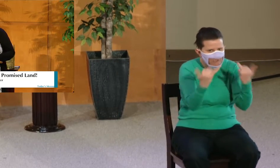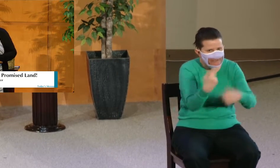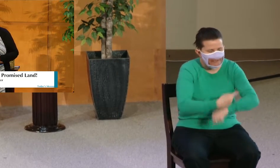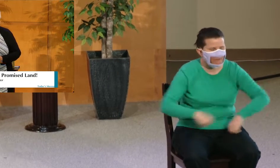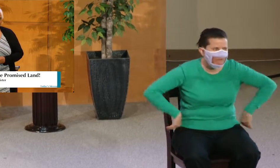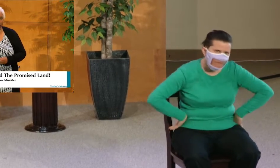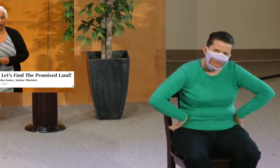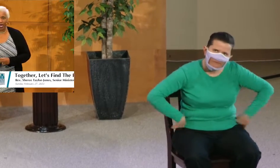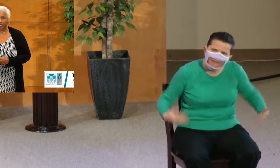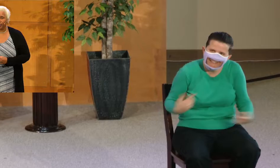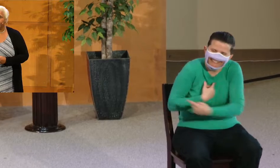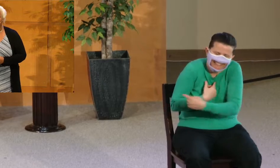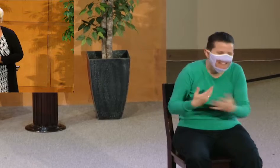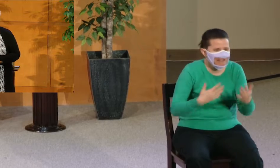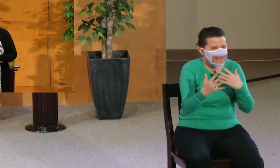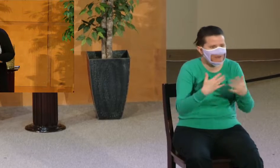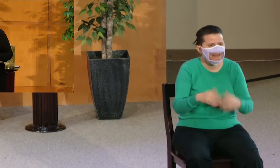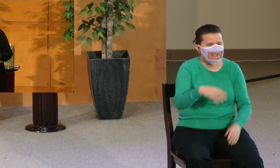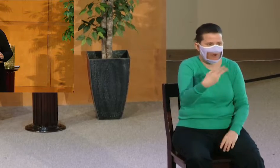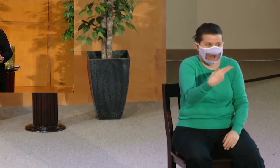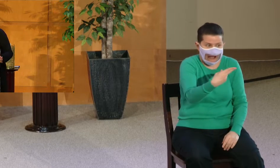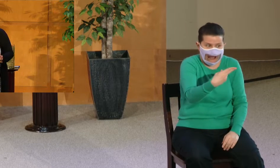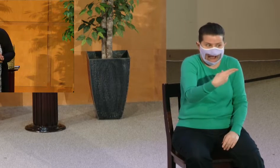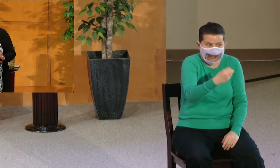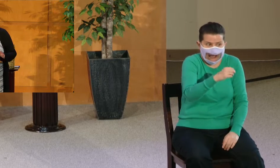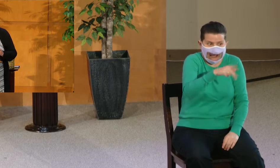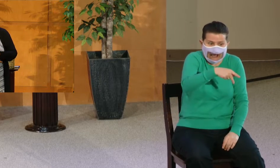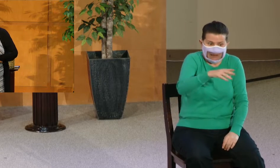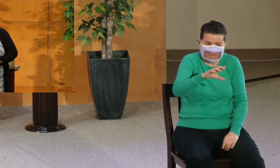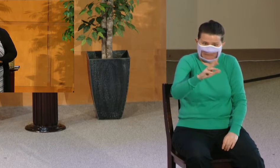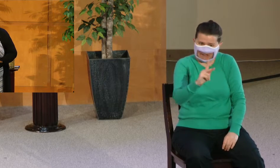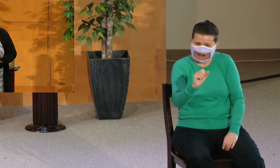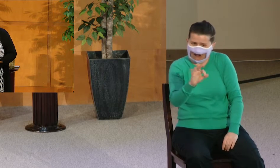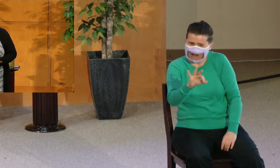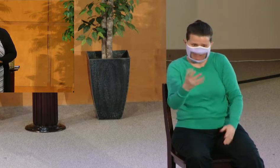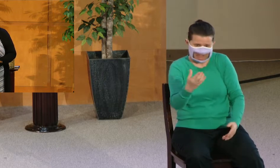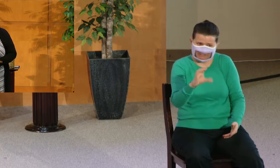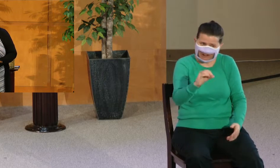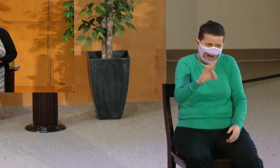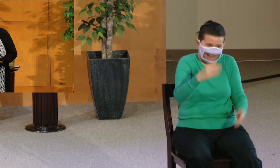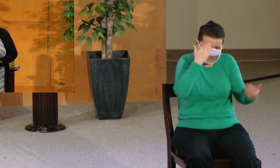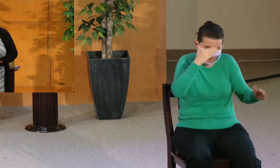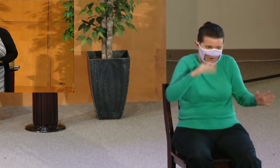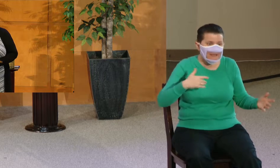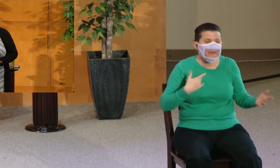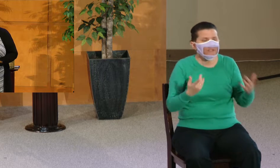spoke here a while ago, and he is a consultant, and David is someone that I personally know.